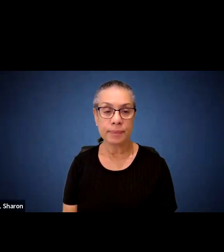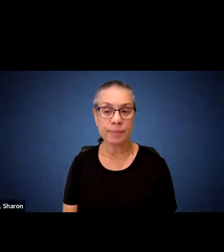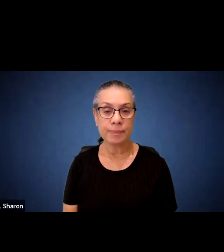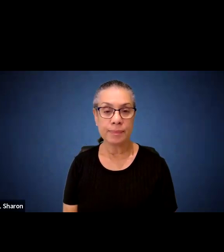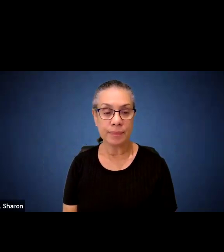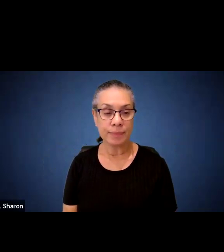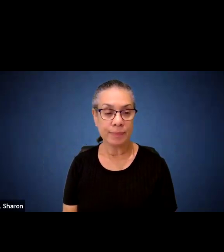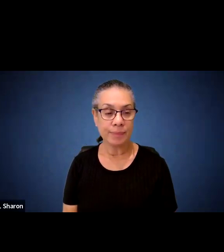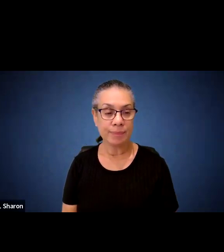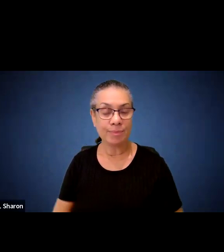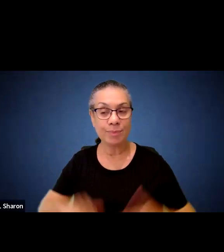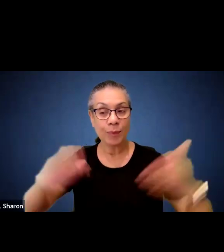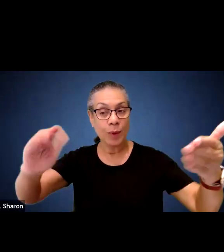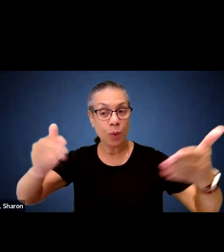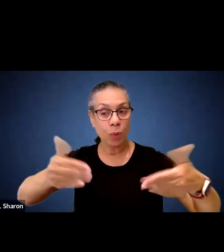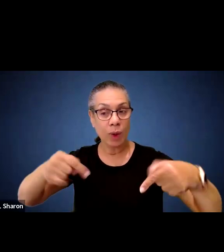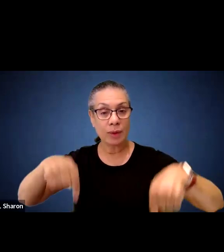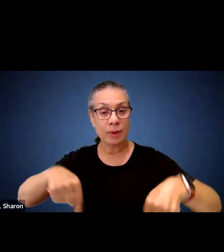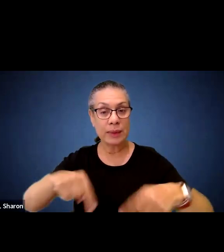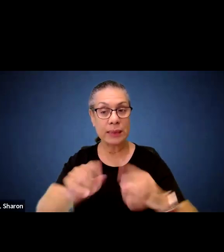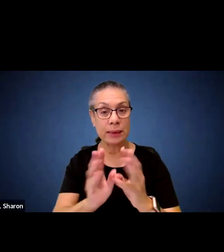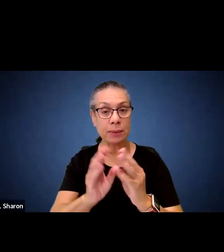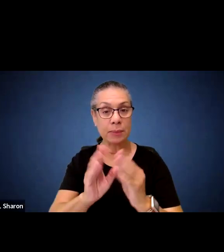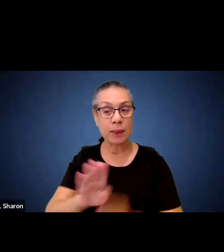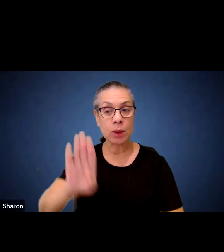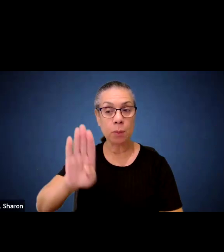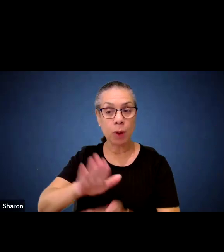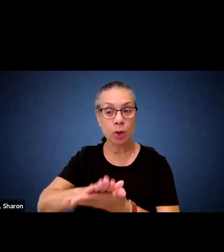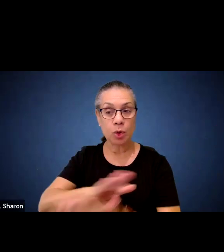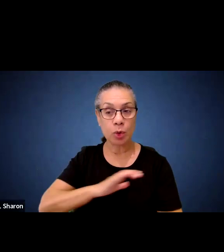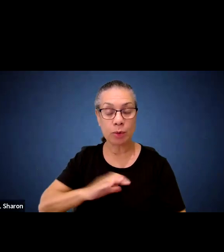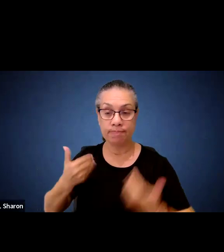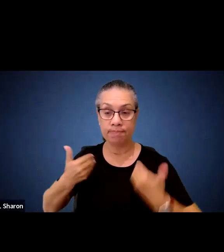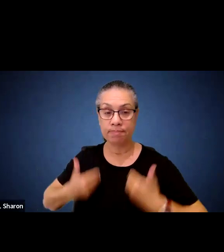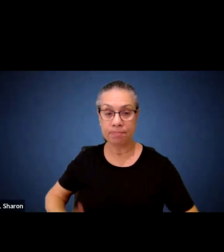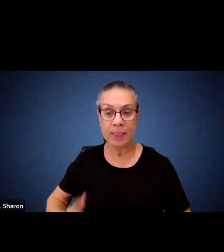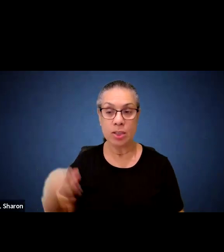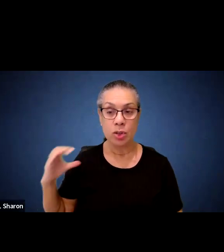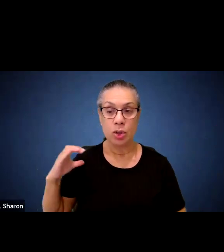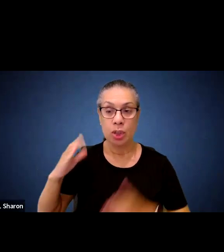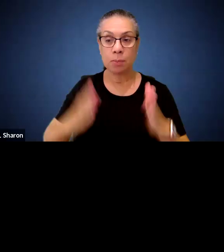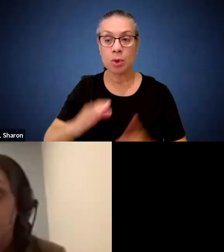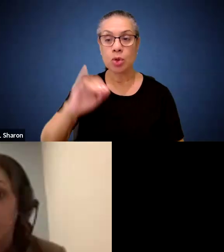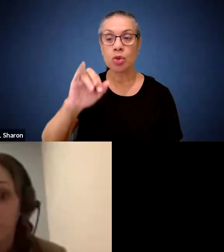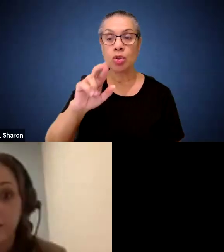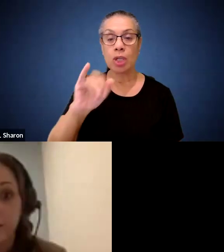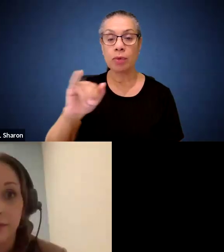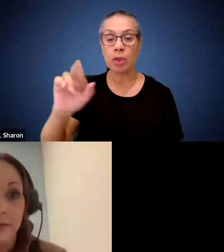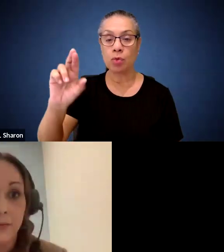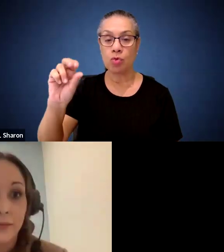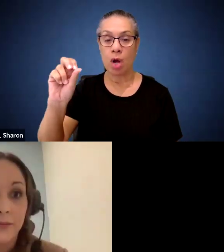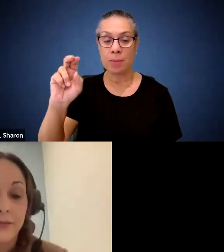Evening, and welcome to this meeting of the Boston School Committee. I'm Chairperson Jerry Robinson. We'll begin with the Pledge of Allegiance.